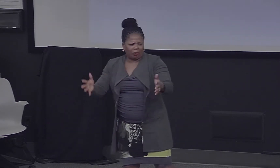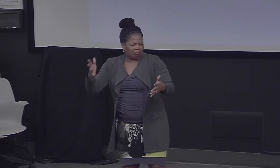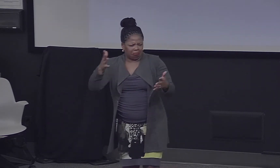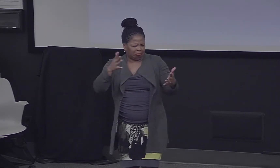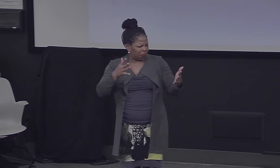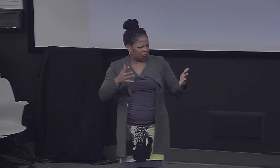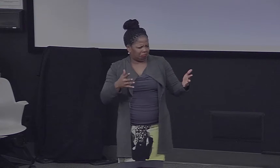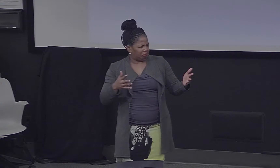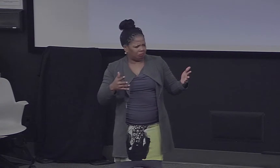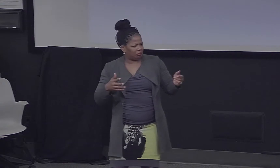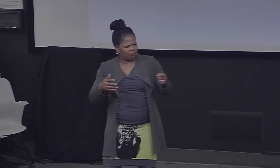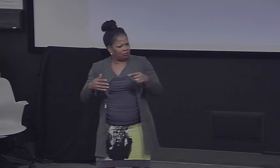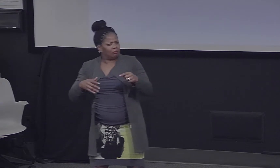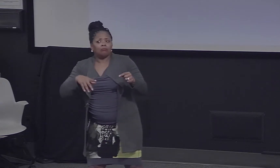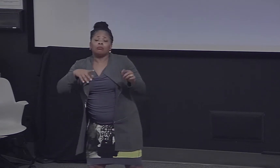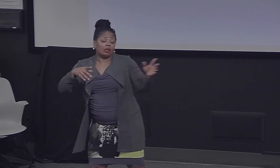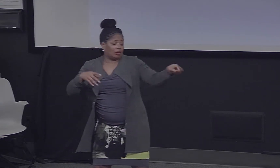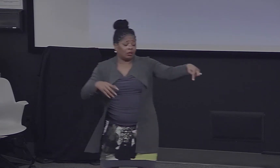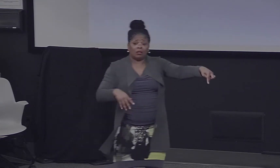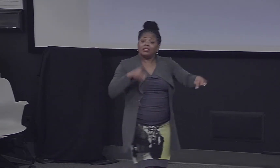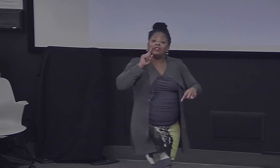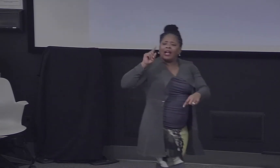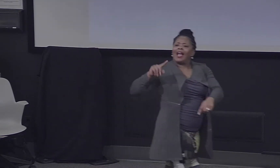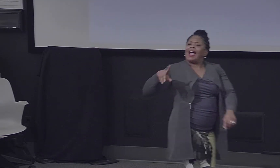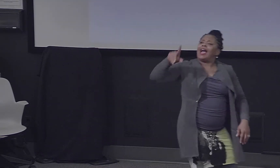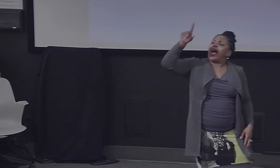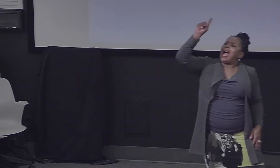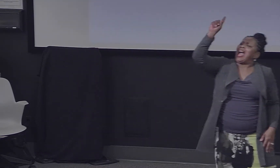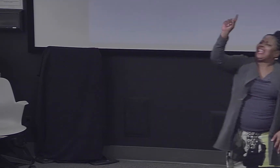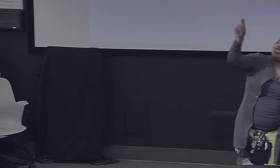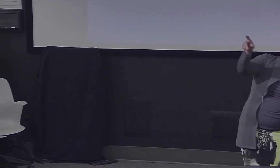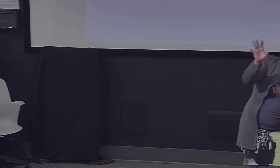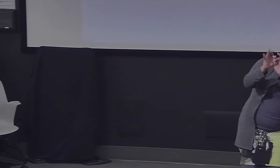Deaf people are not involved in that process of the request.